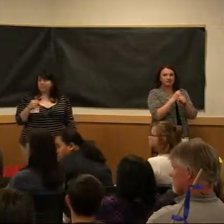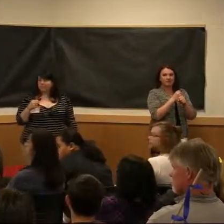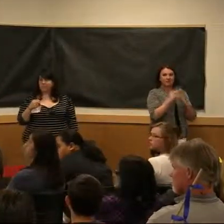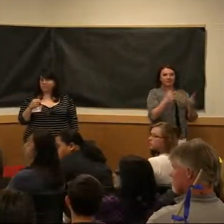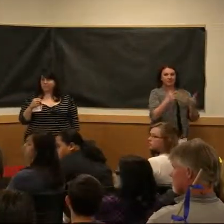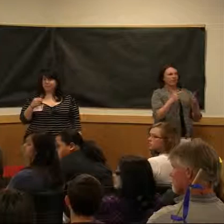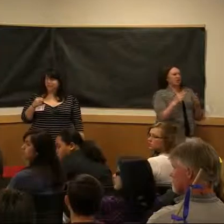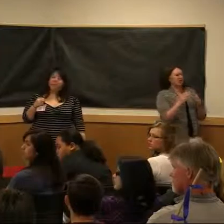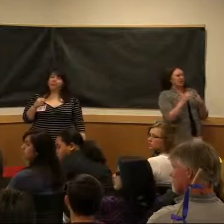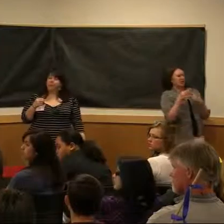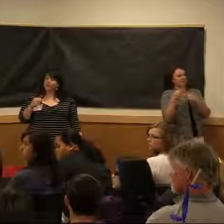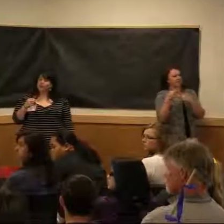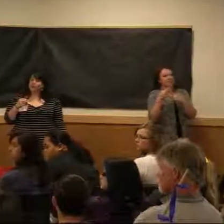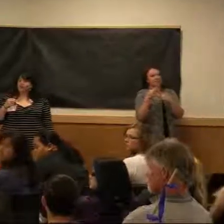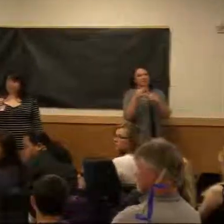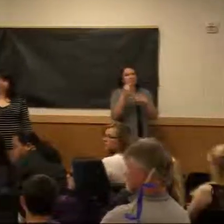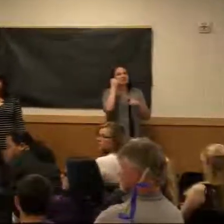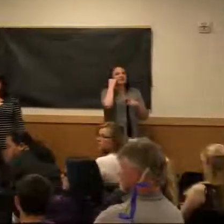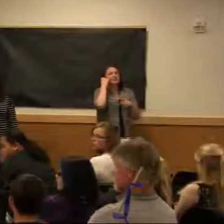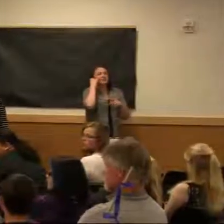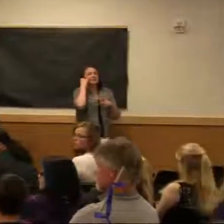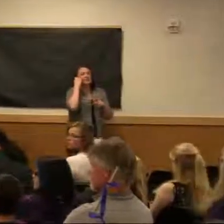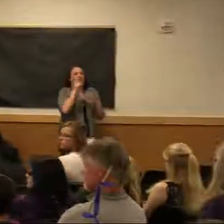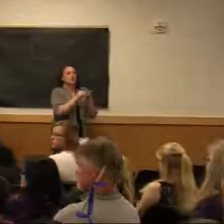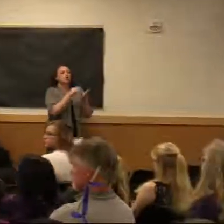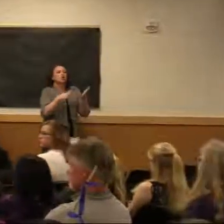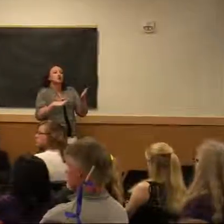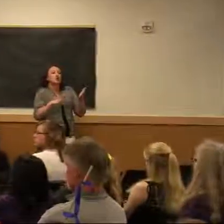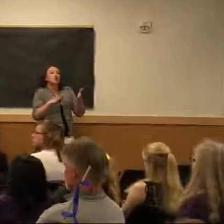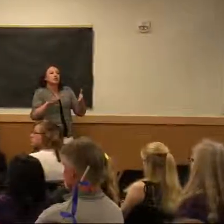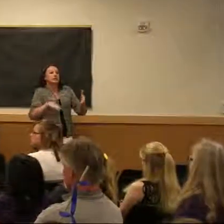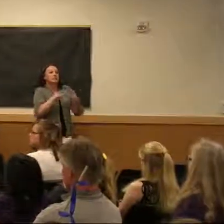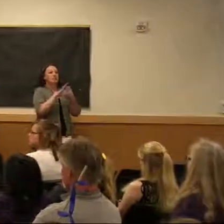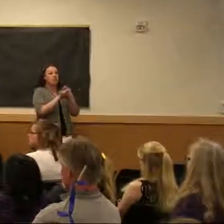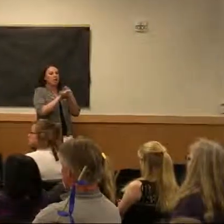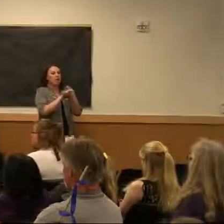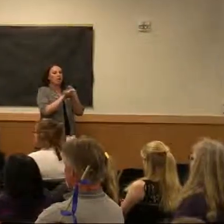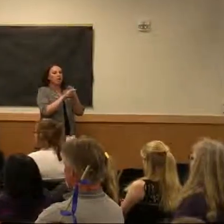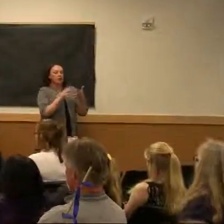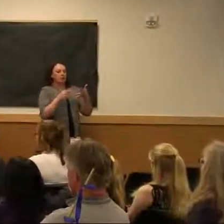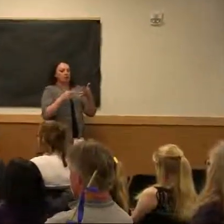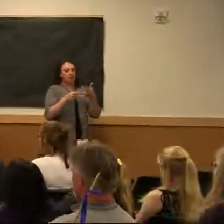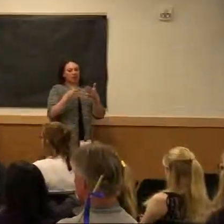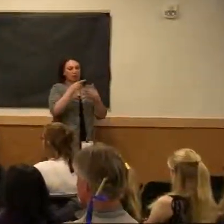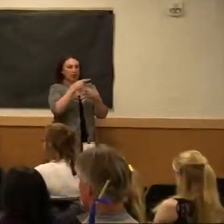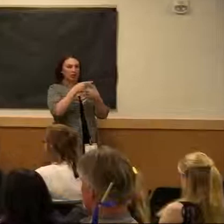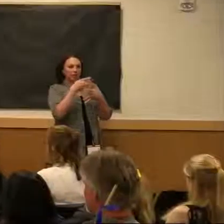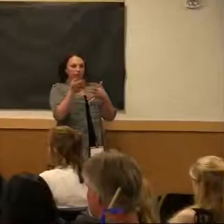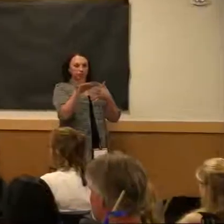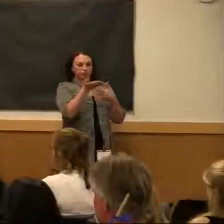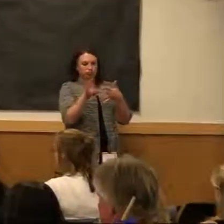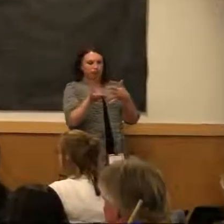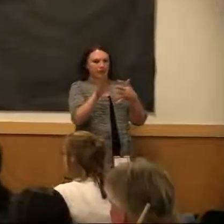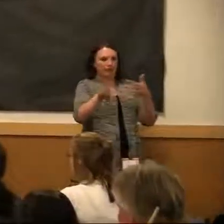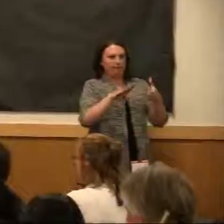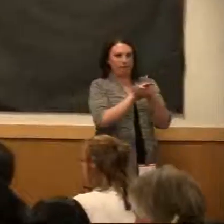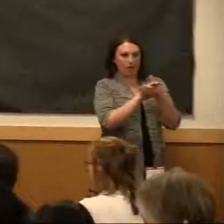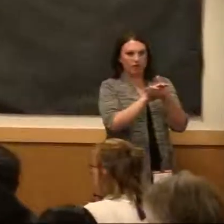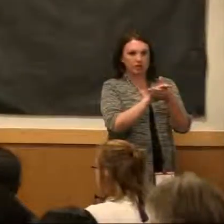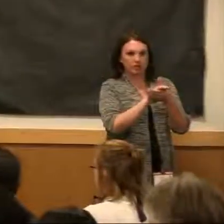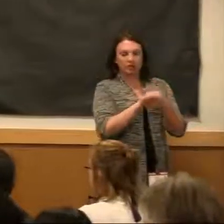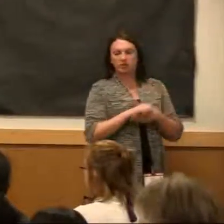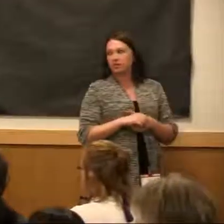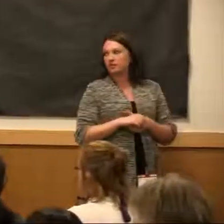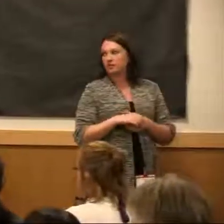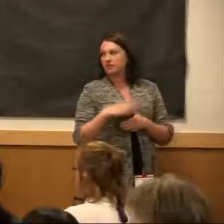somebody's coming to your school who's gotten married between their senior year and going to college or something? Yes, his question was, at